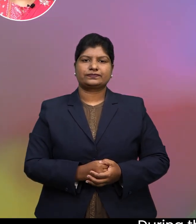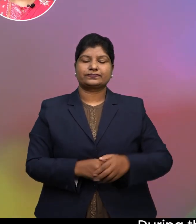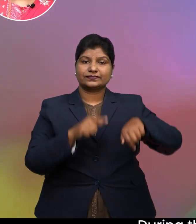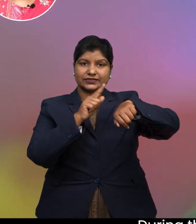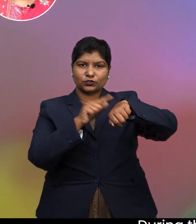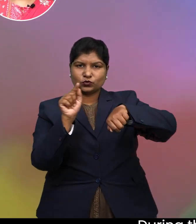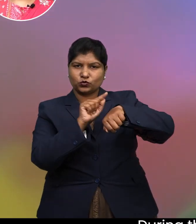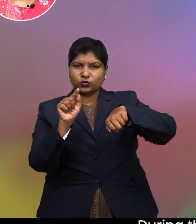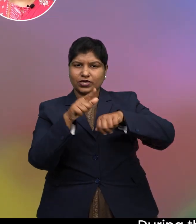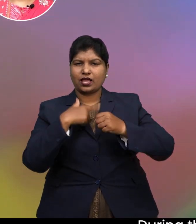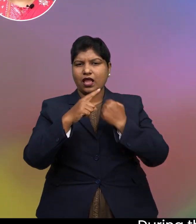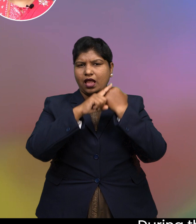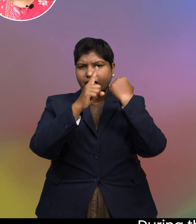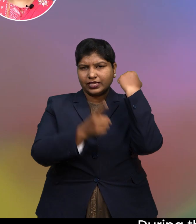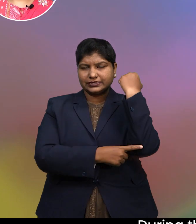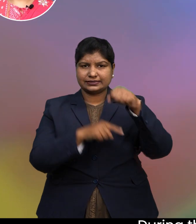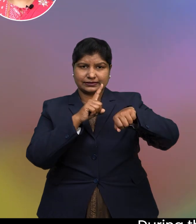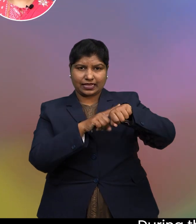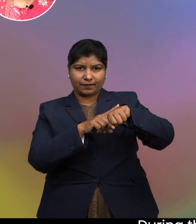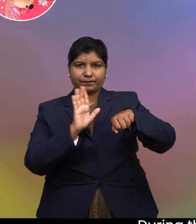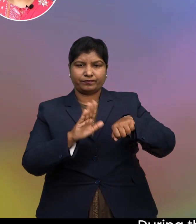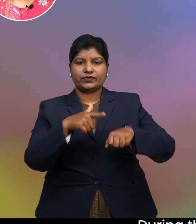During the last part of pregnancy,